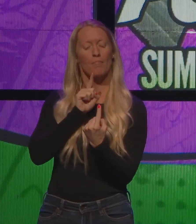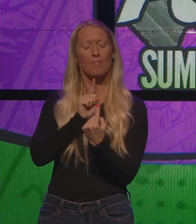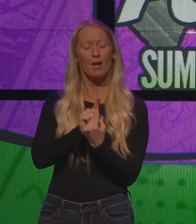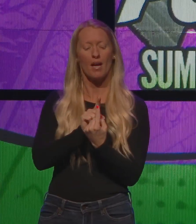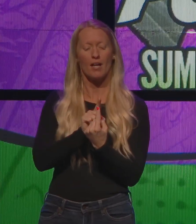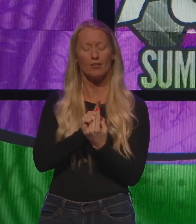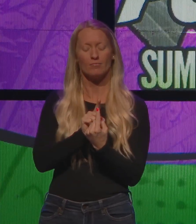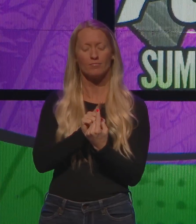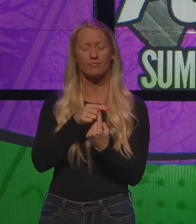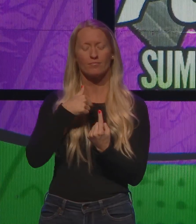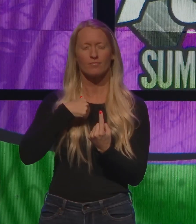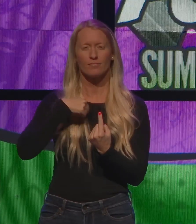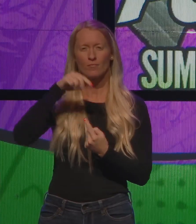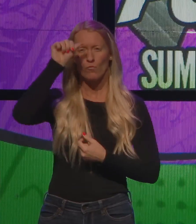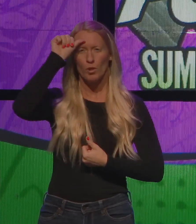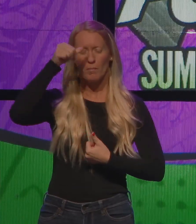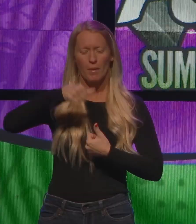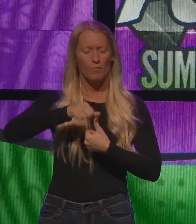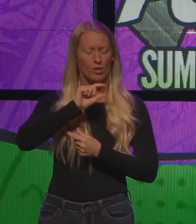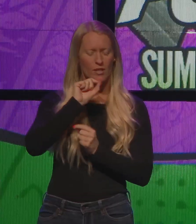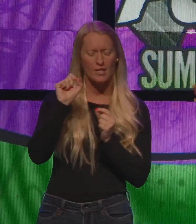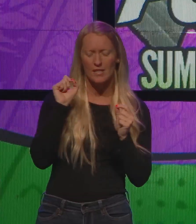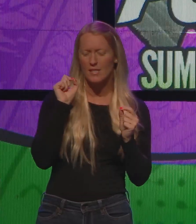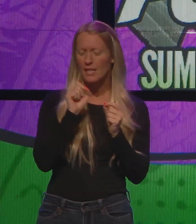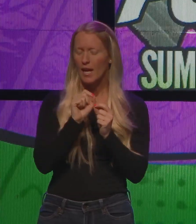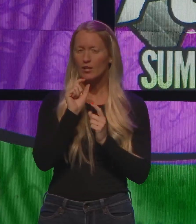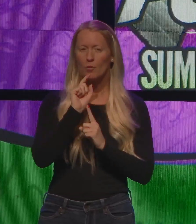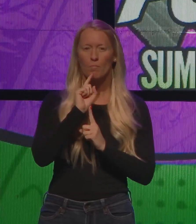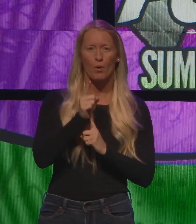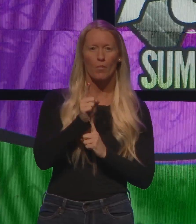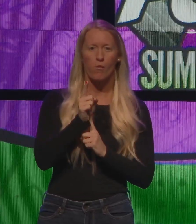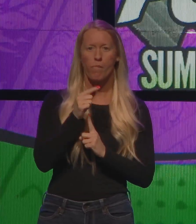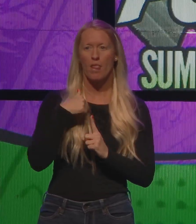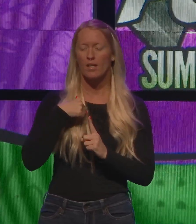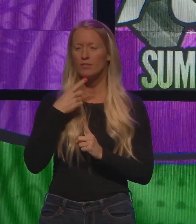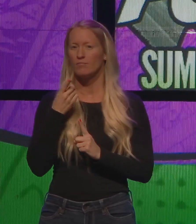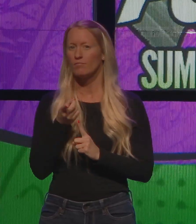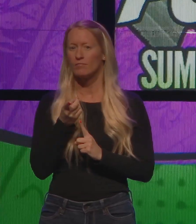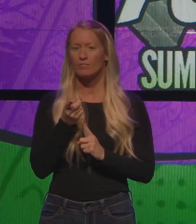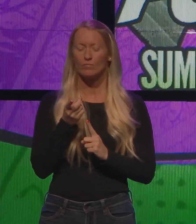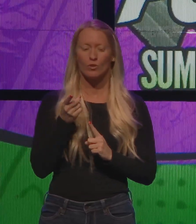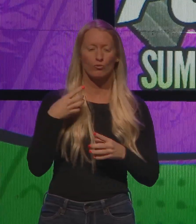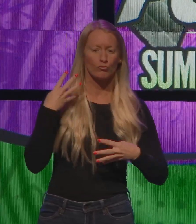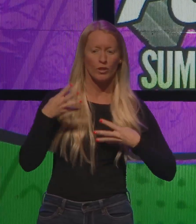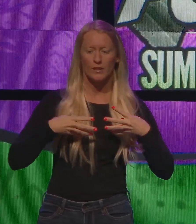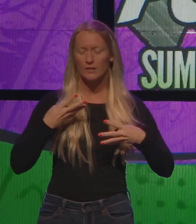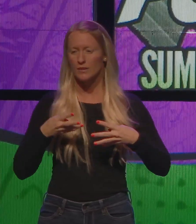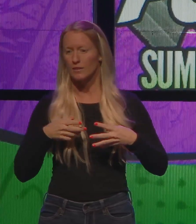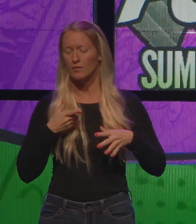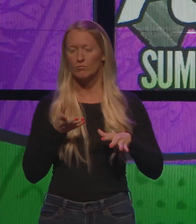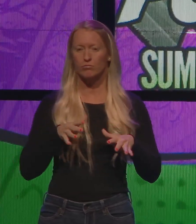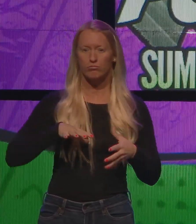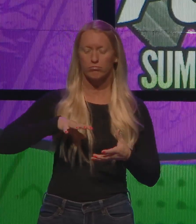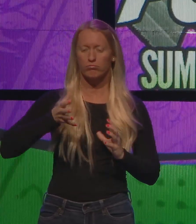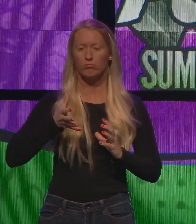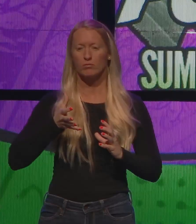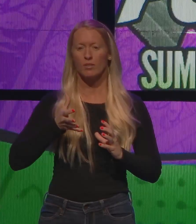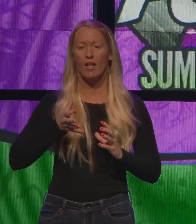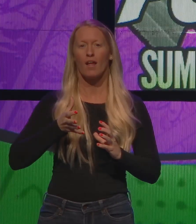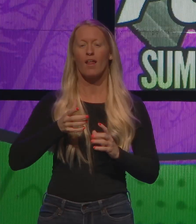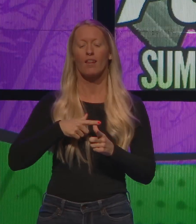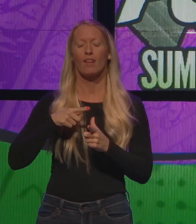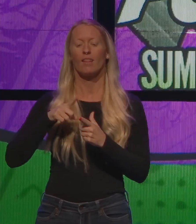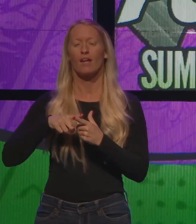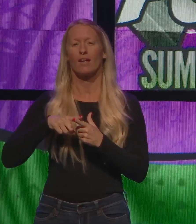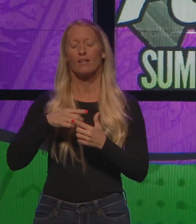the exact moment that all of a sudden, it's kind of chaotic, and then there's, a little baby on my wife's chest.